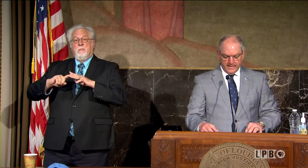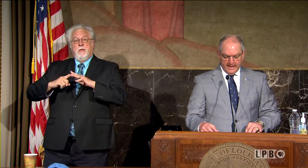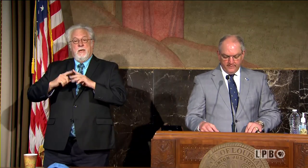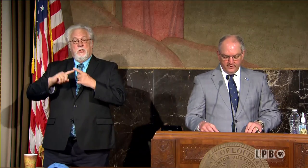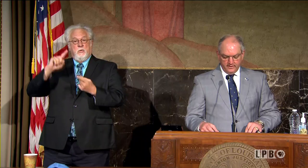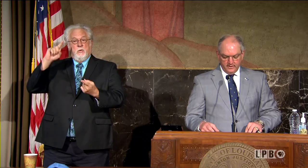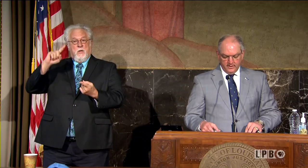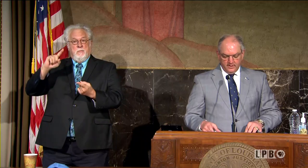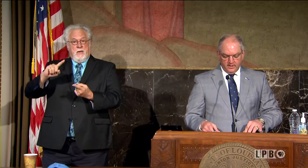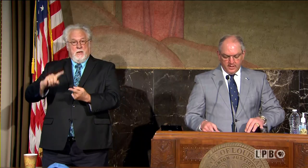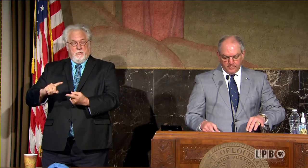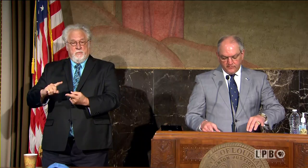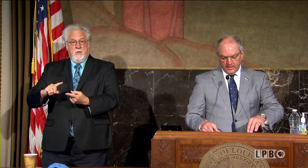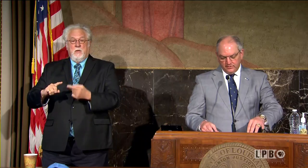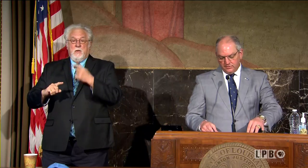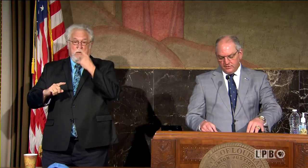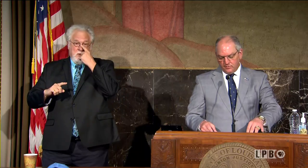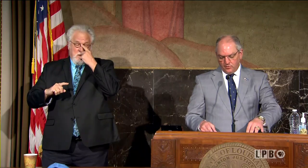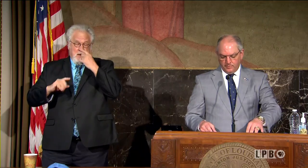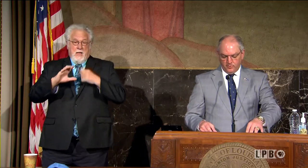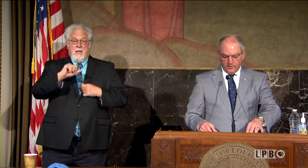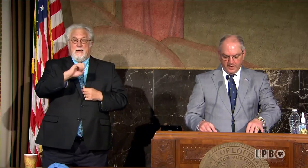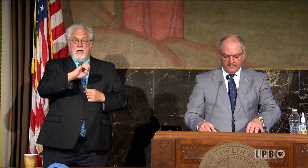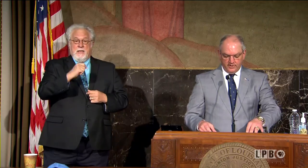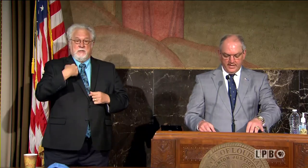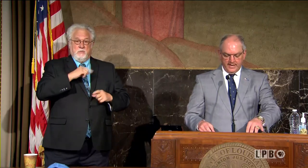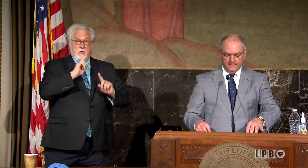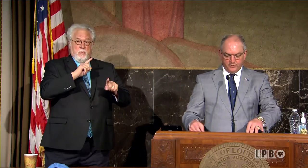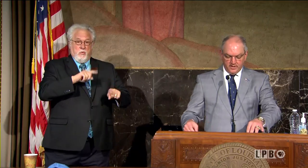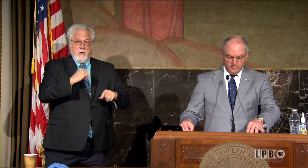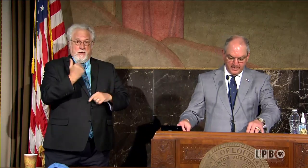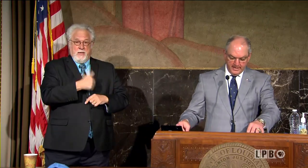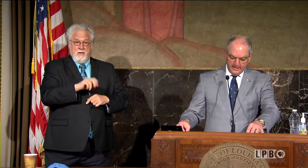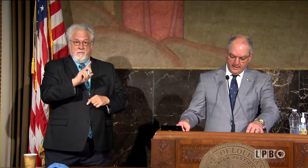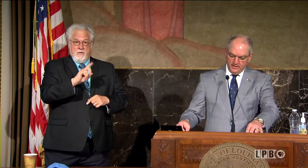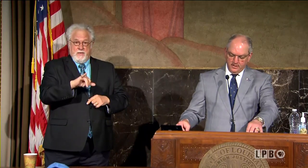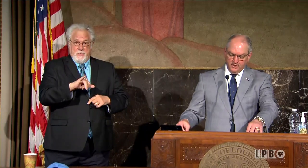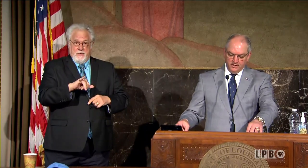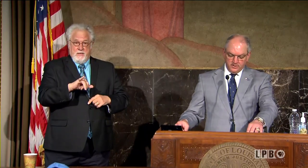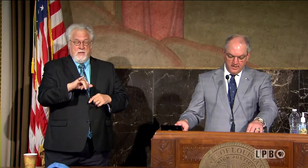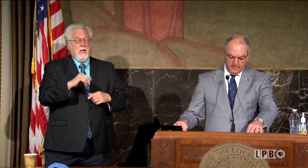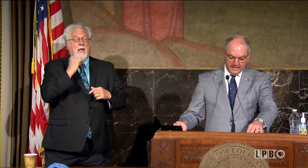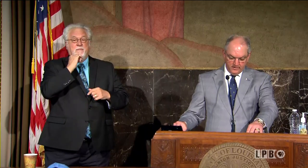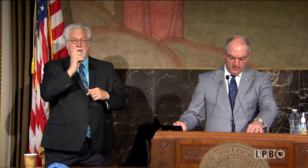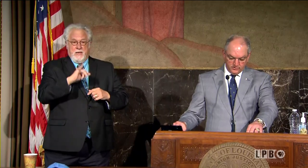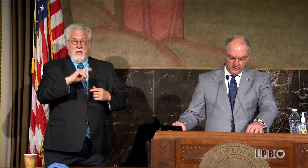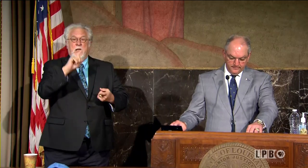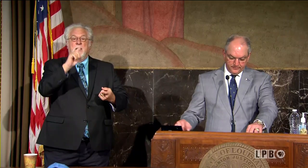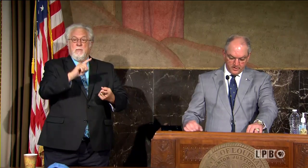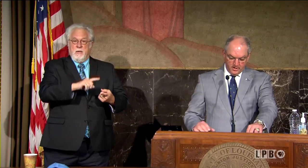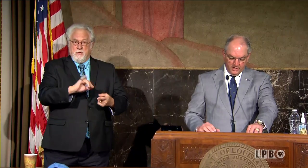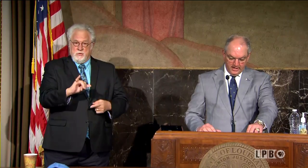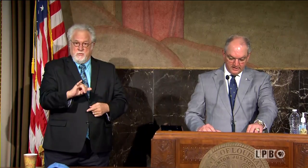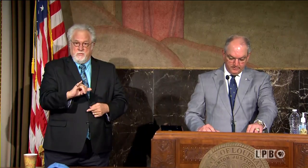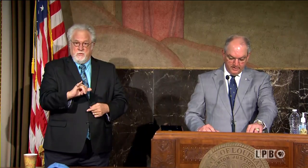to come down. The number of cases that we're reporting every day is beginning to come down